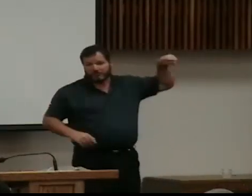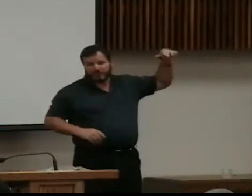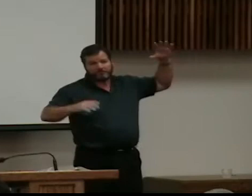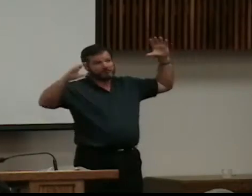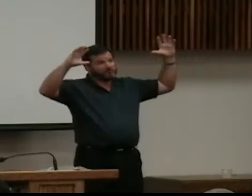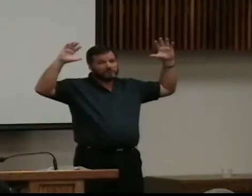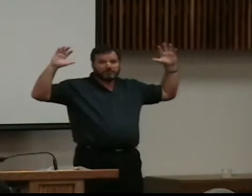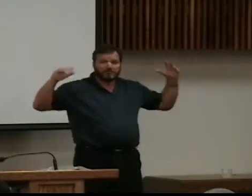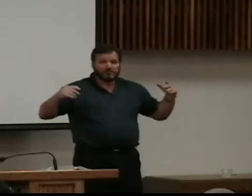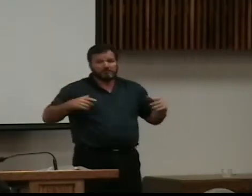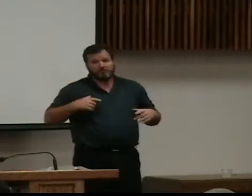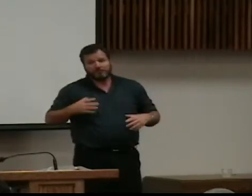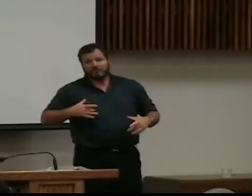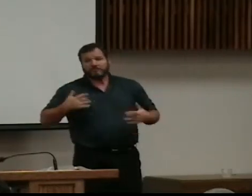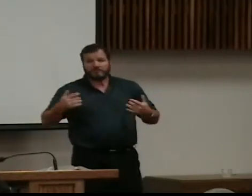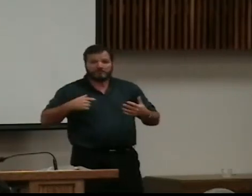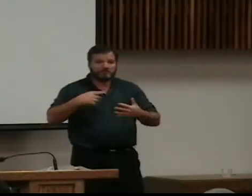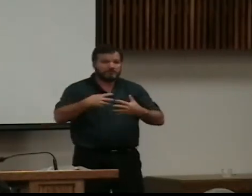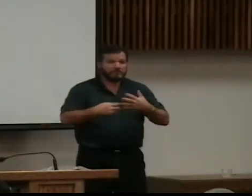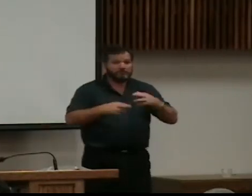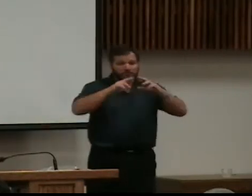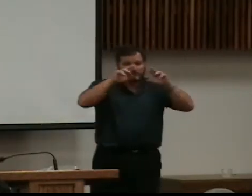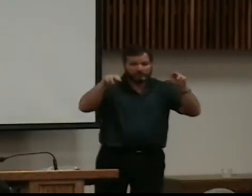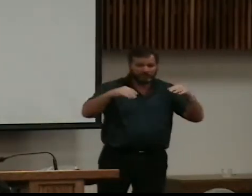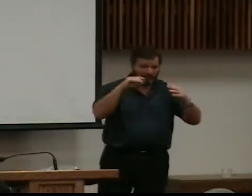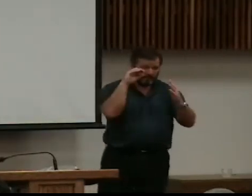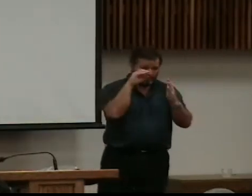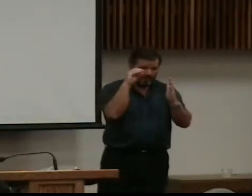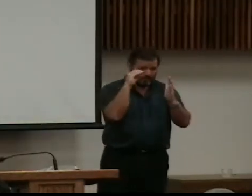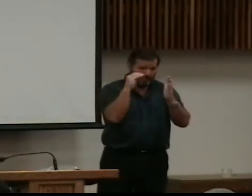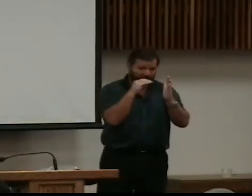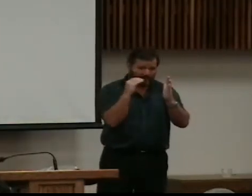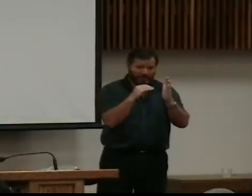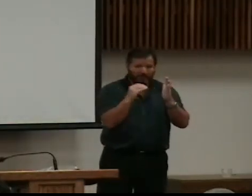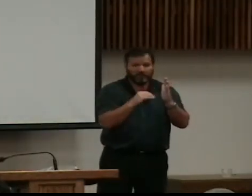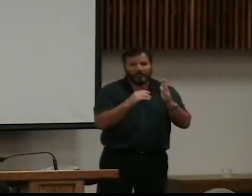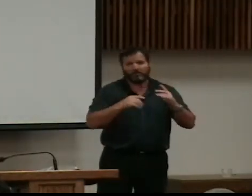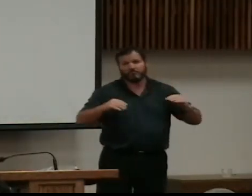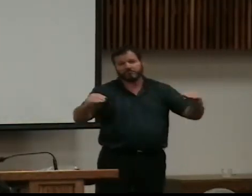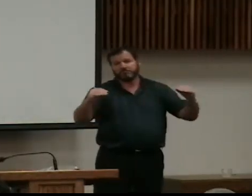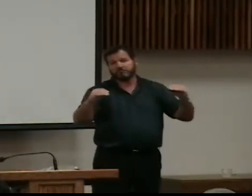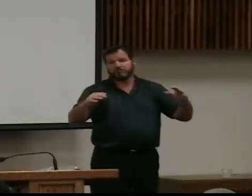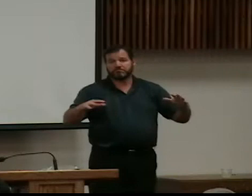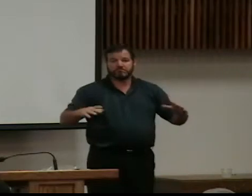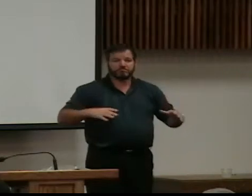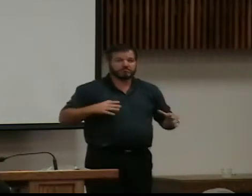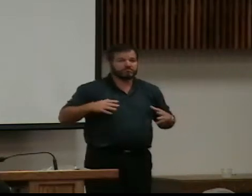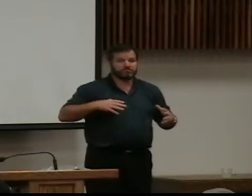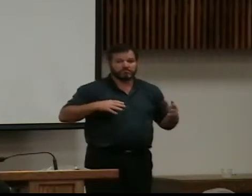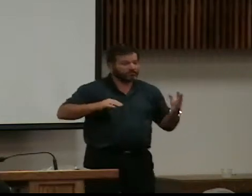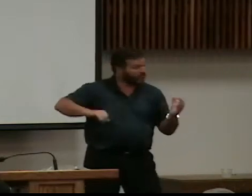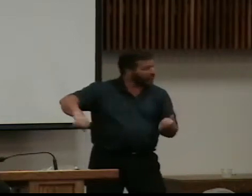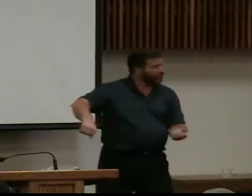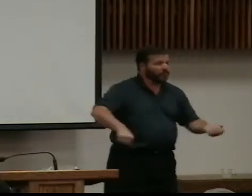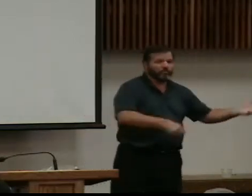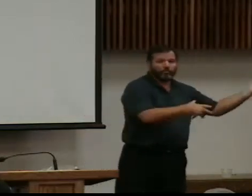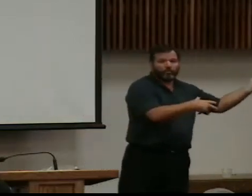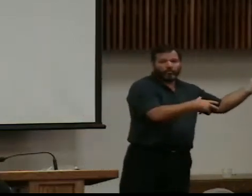can imagine, like, that's Saul's life before. He has a resume. He could put everything in it. Threw it all